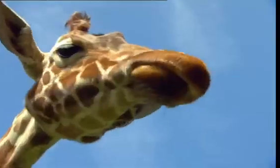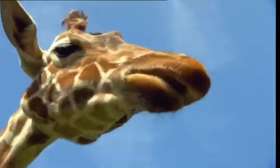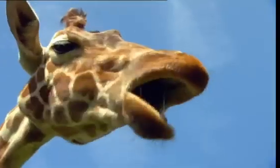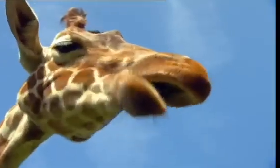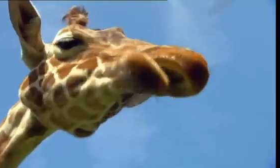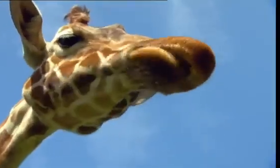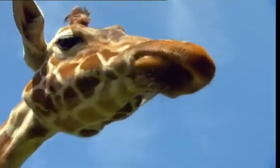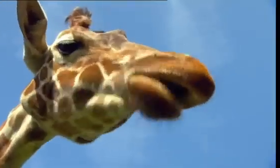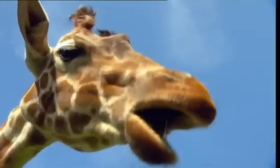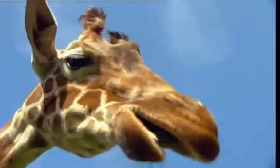Is that tasty?